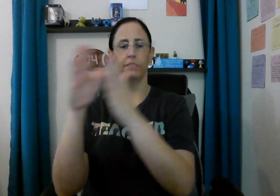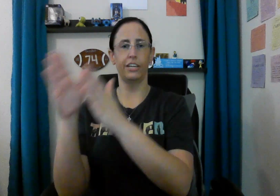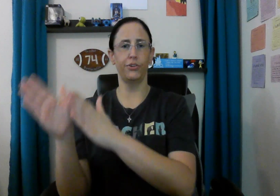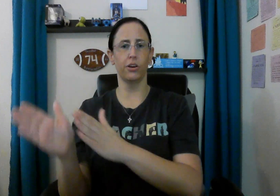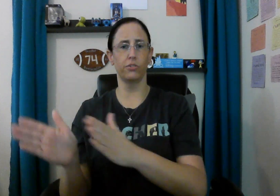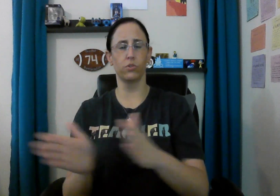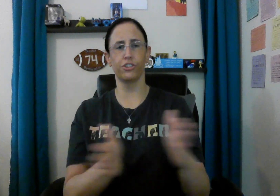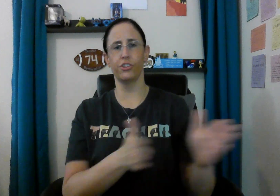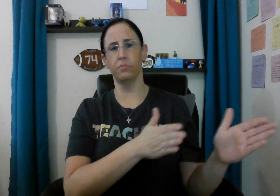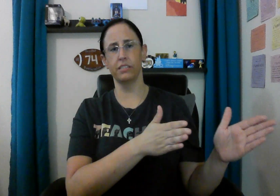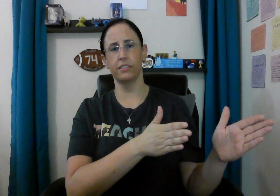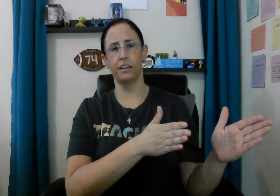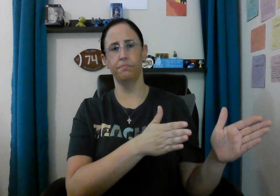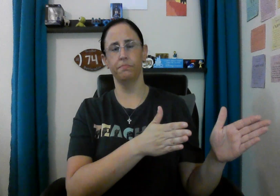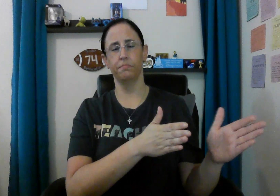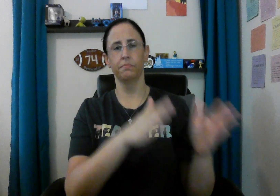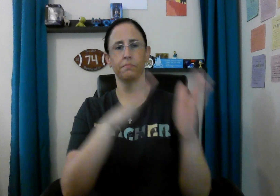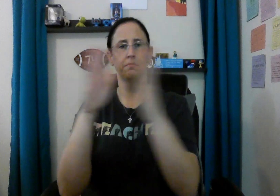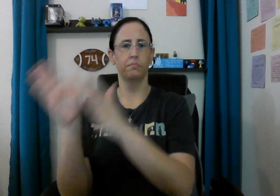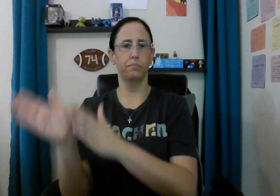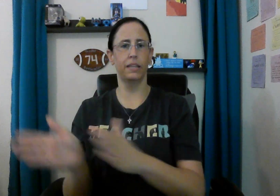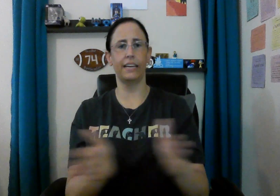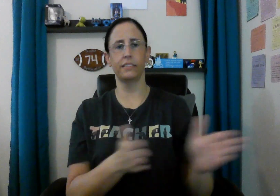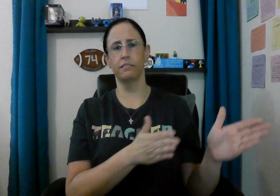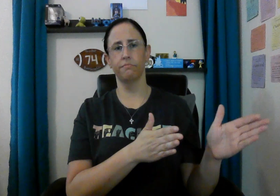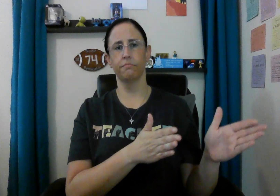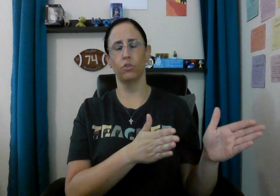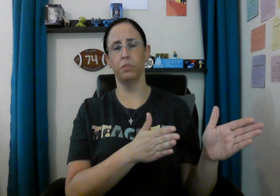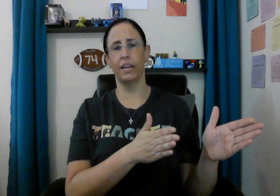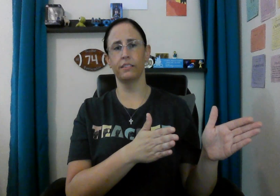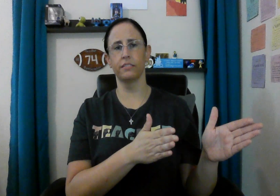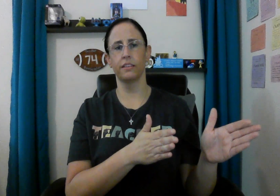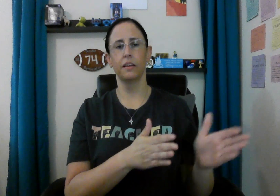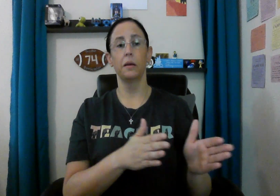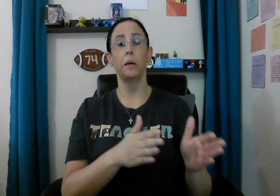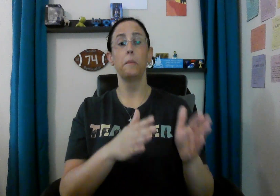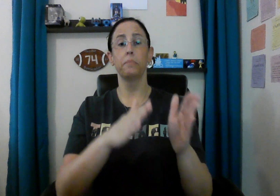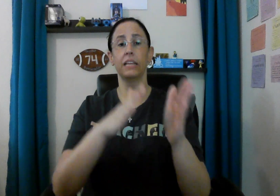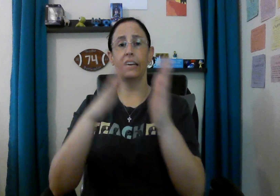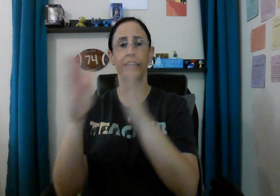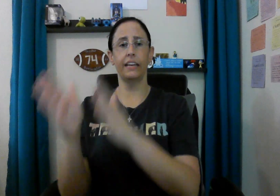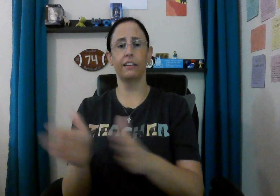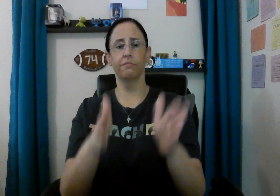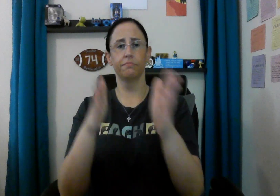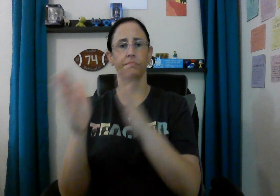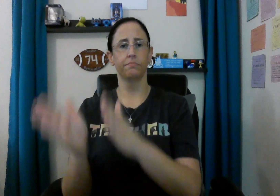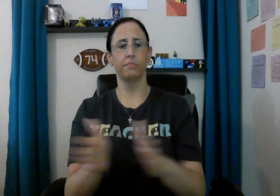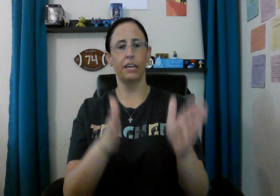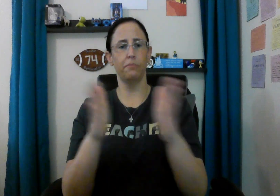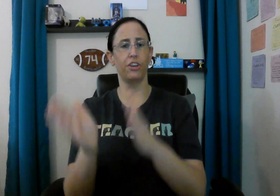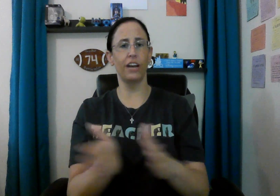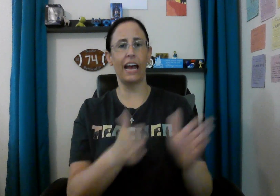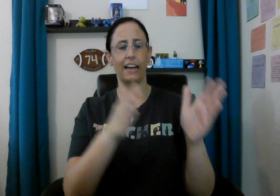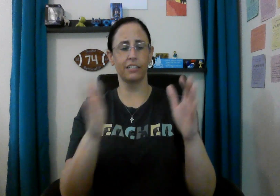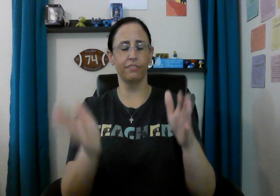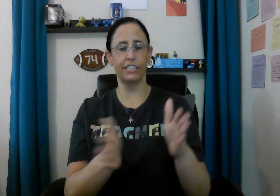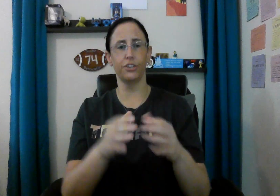and you go towards your dominant side. Plan or plans. Planning, you're actively doing